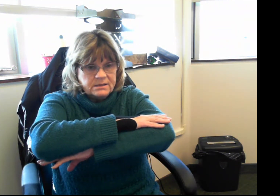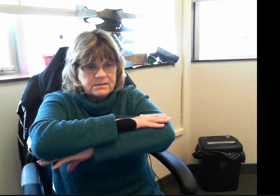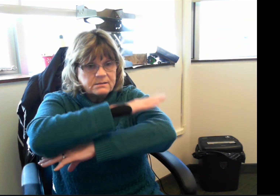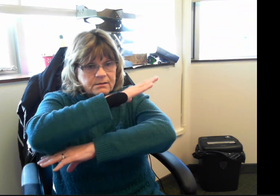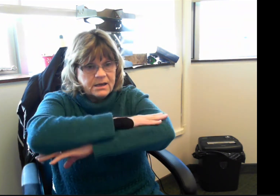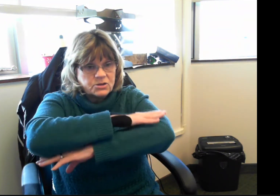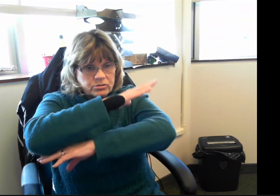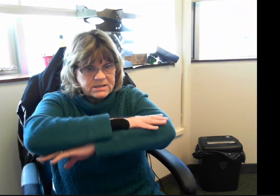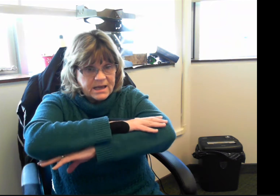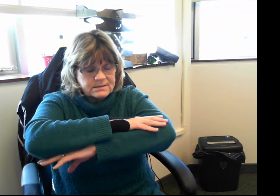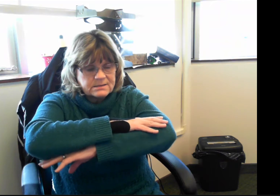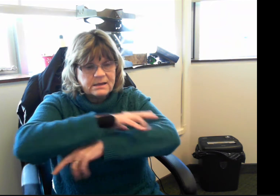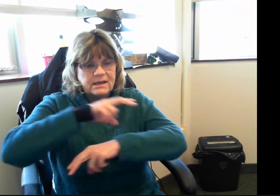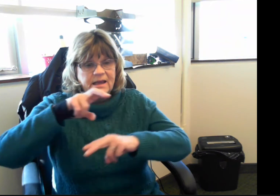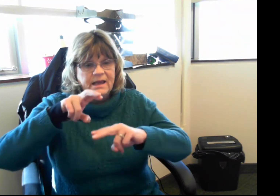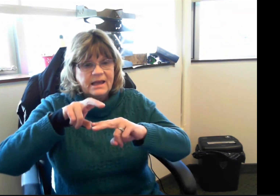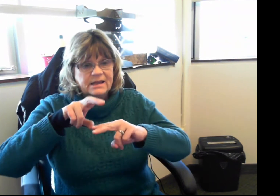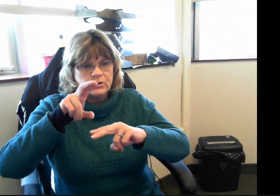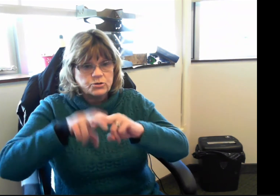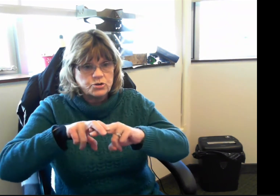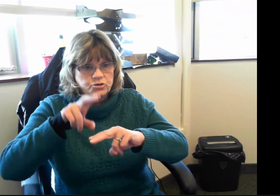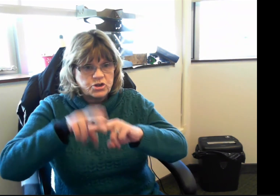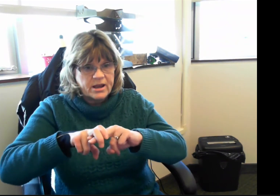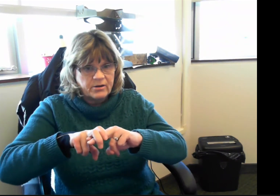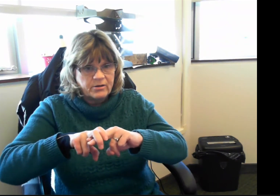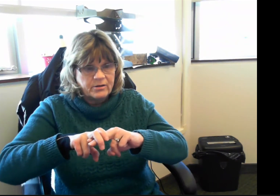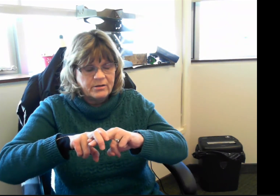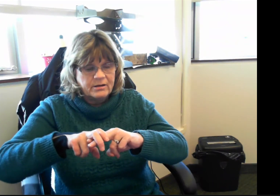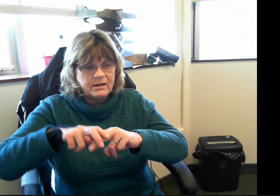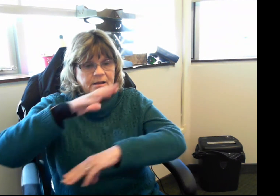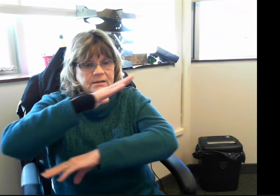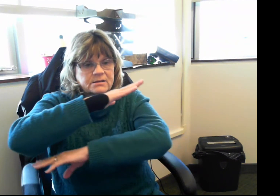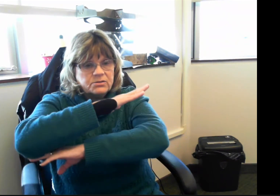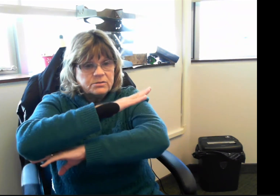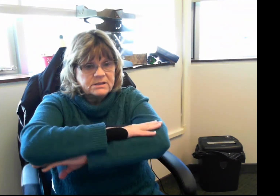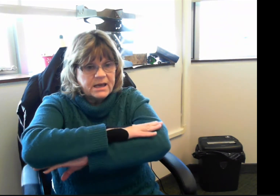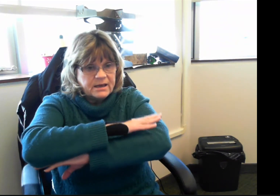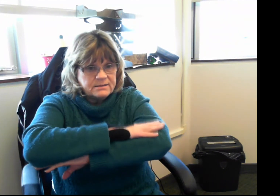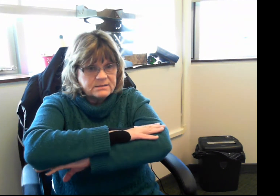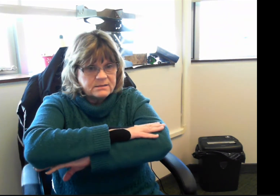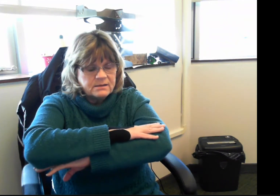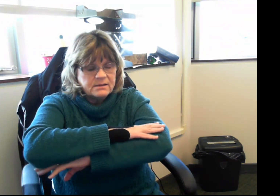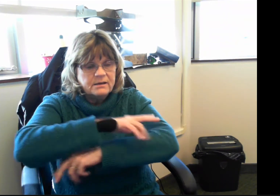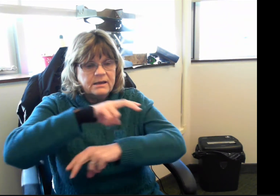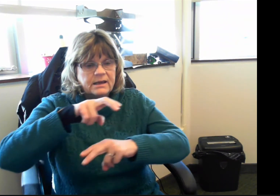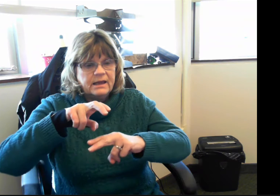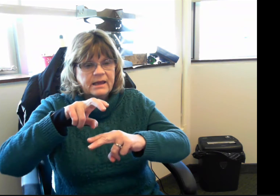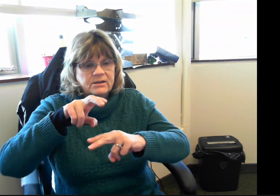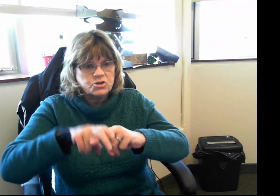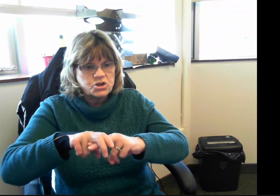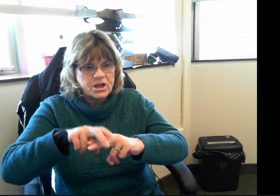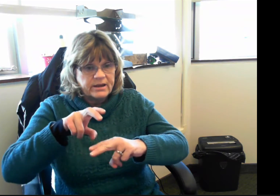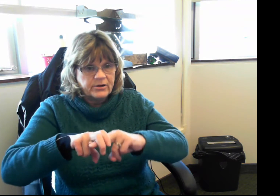sit at your desk, and here's your chair. So desk and chair.